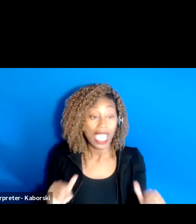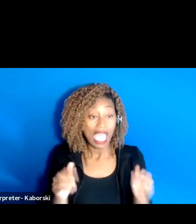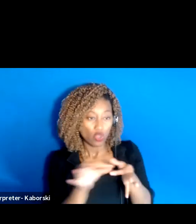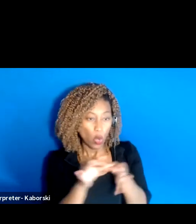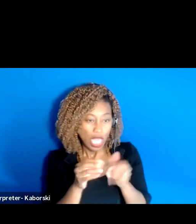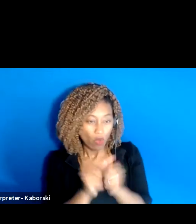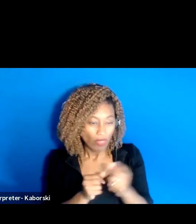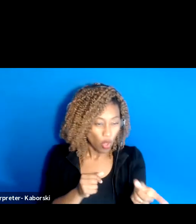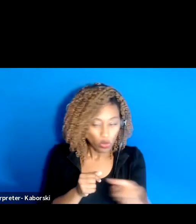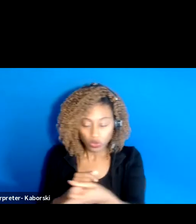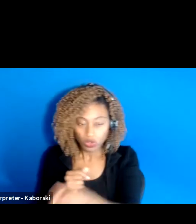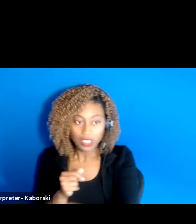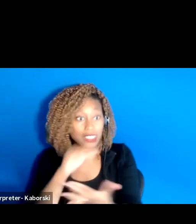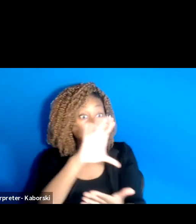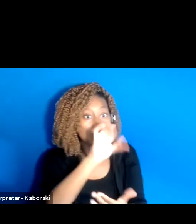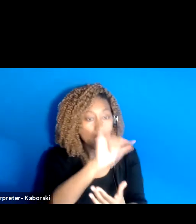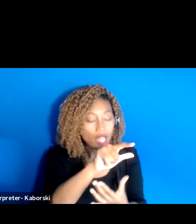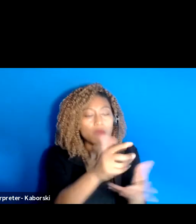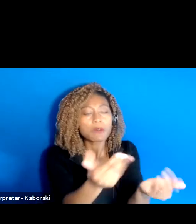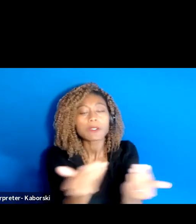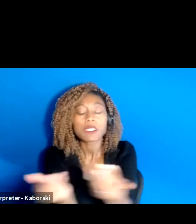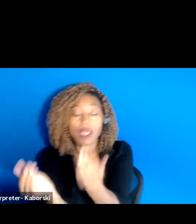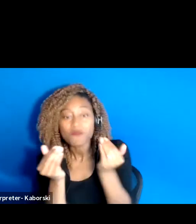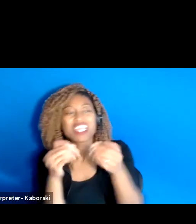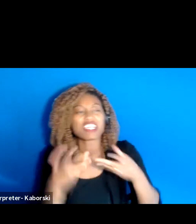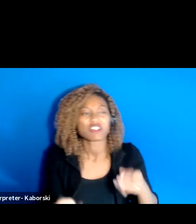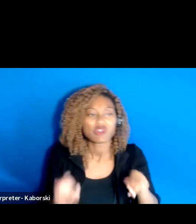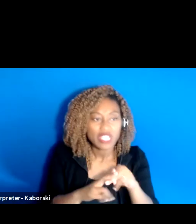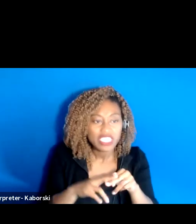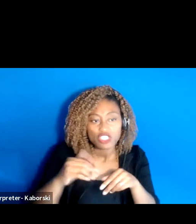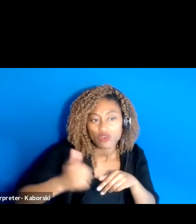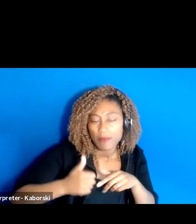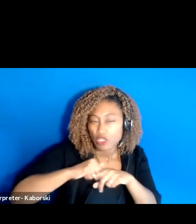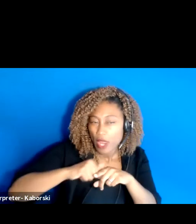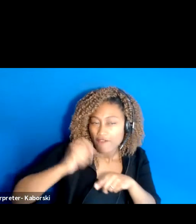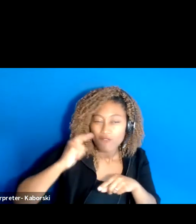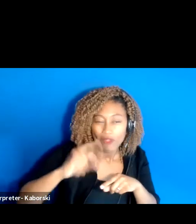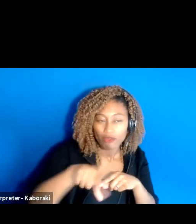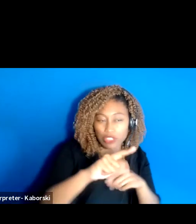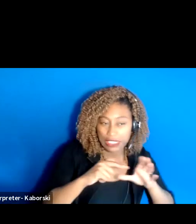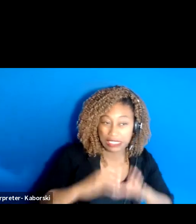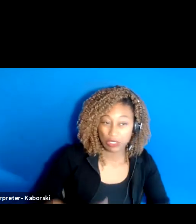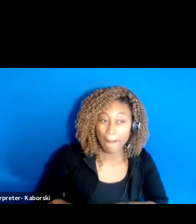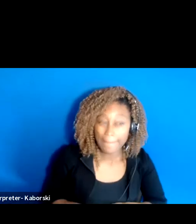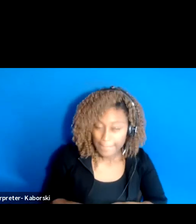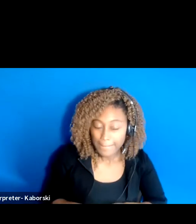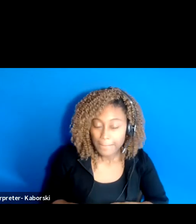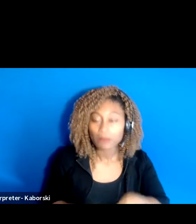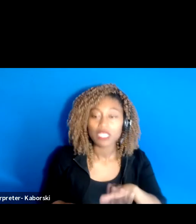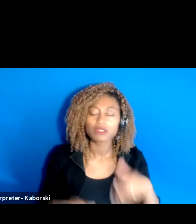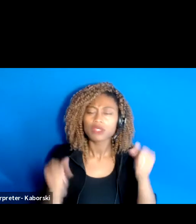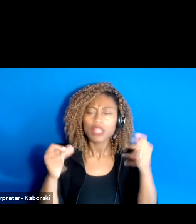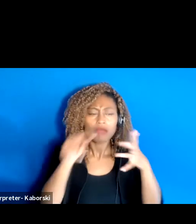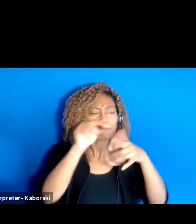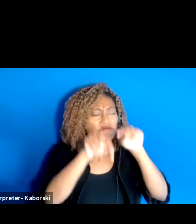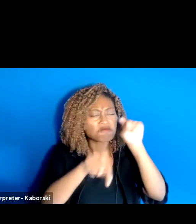to increase transportation training for consumers. And so there's a lot that we could do. And so